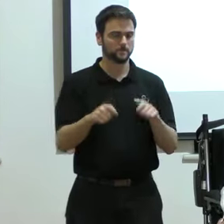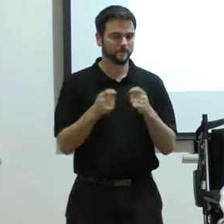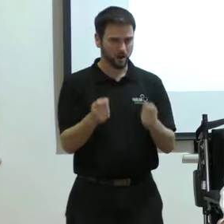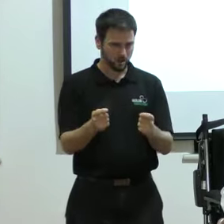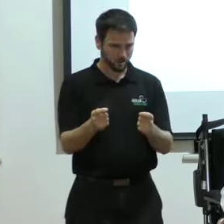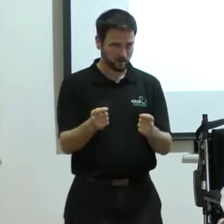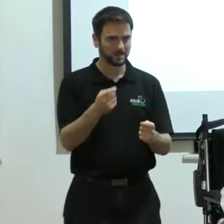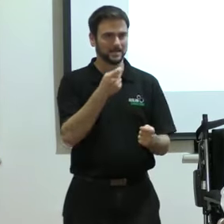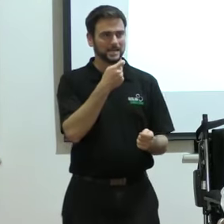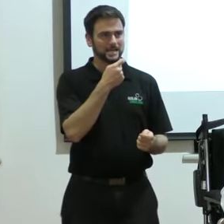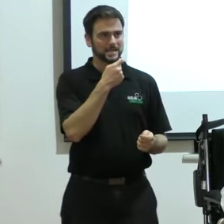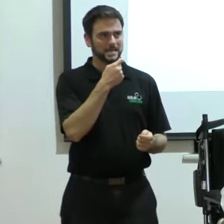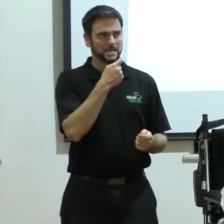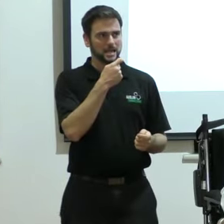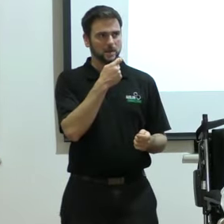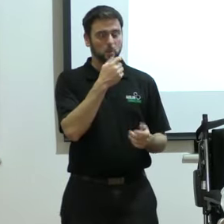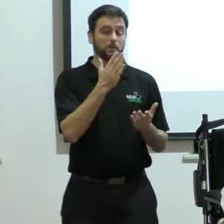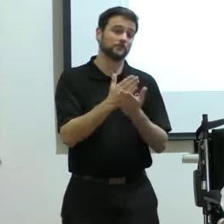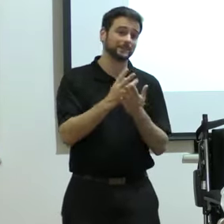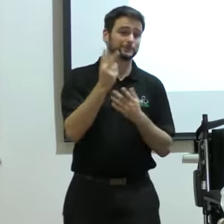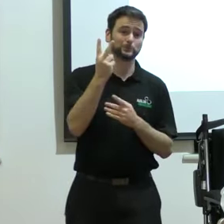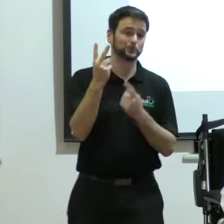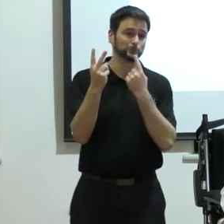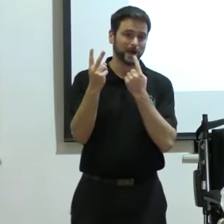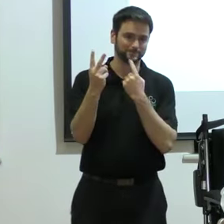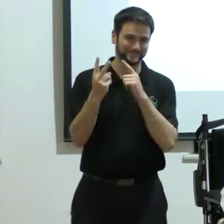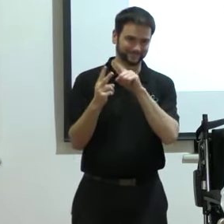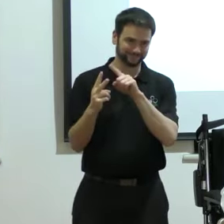two varieties. So there's a,